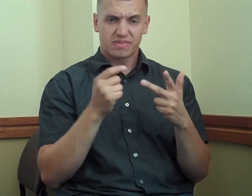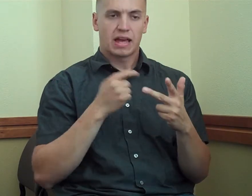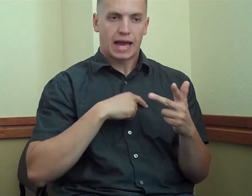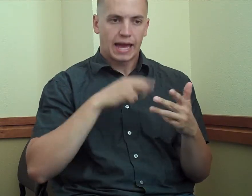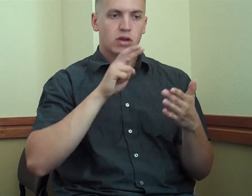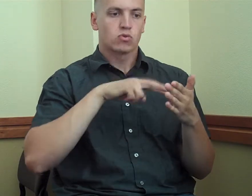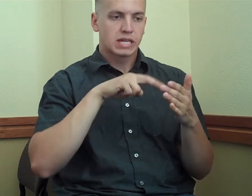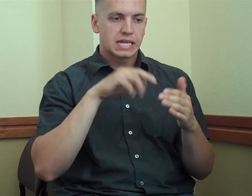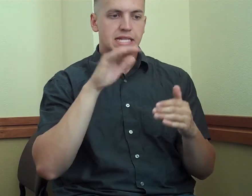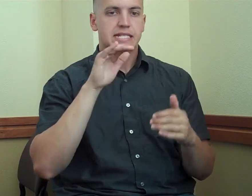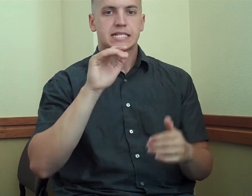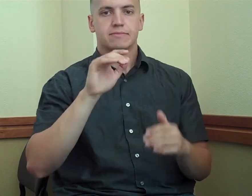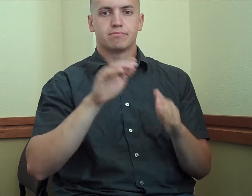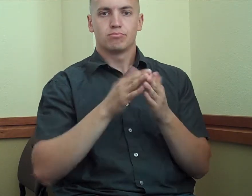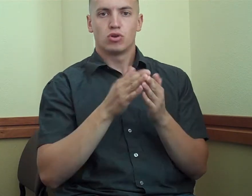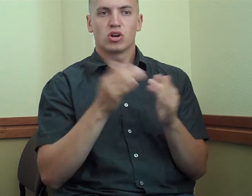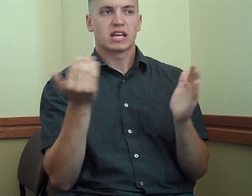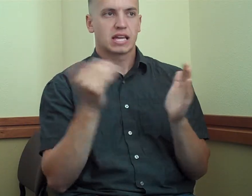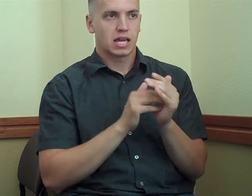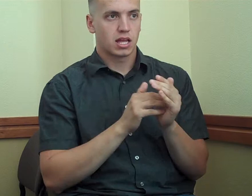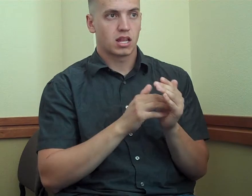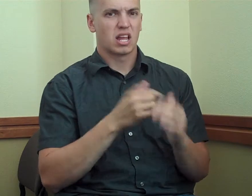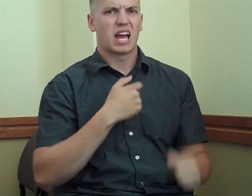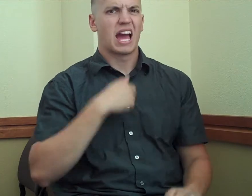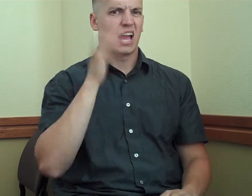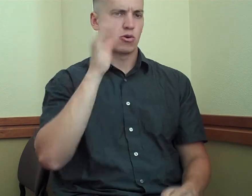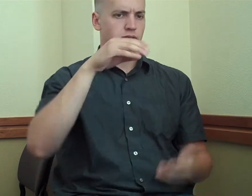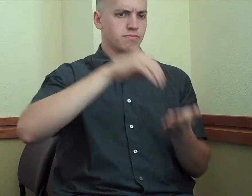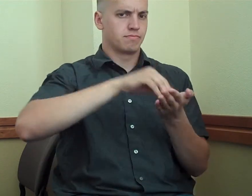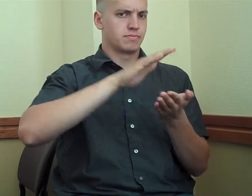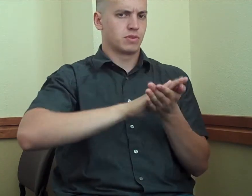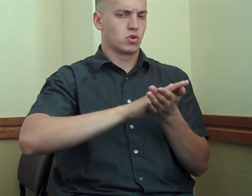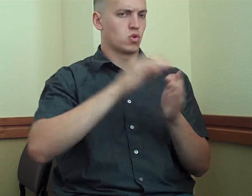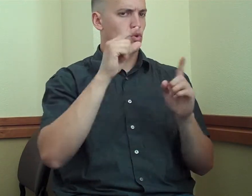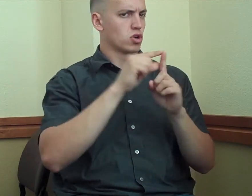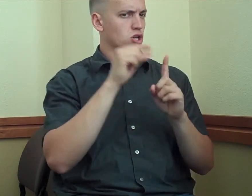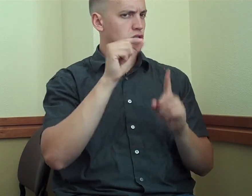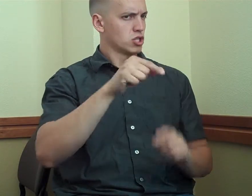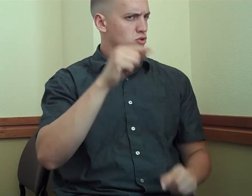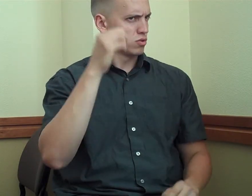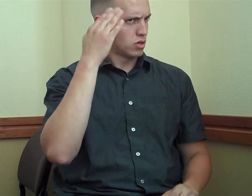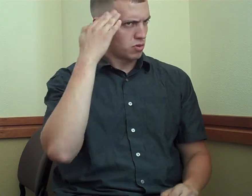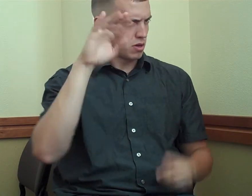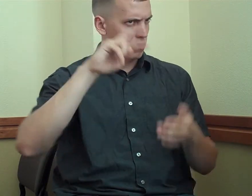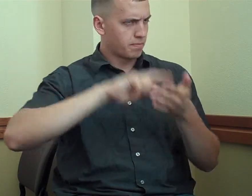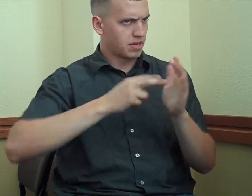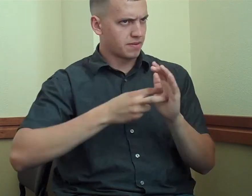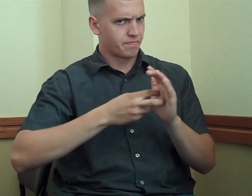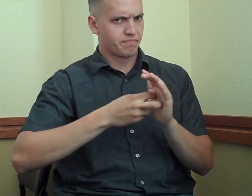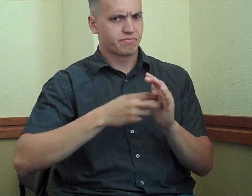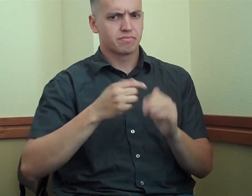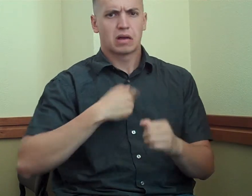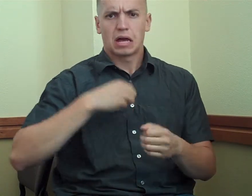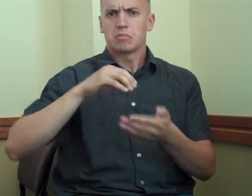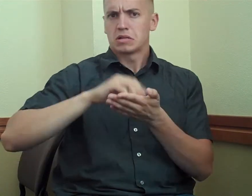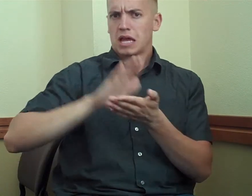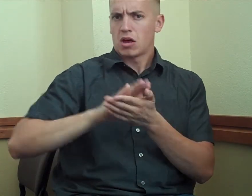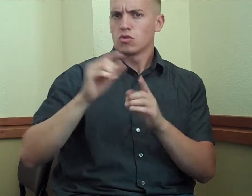here that you notice now that you don't know. If you notice, I put the word lupine because I didn't figure out what that word means yet. So I'm